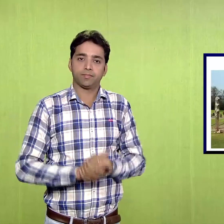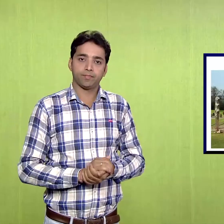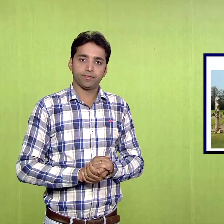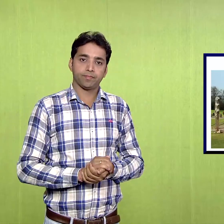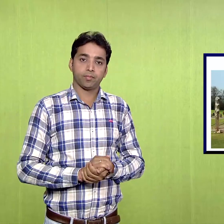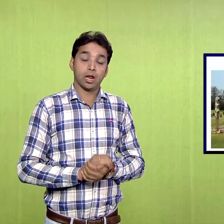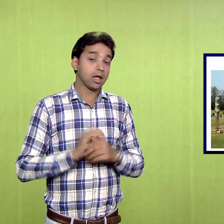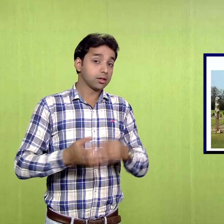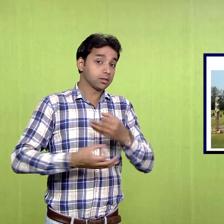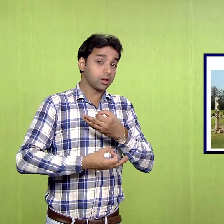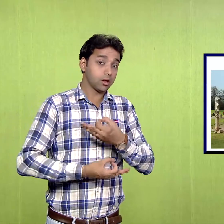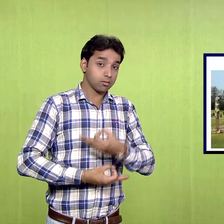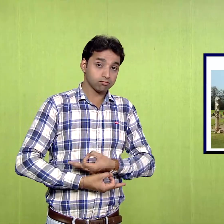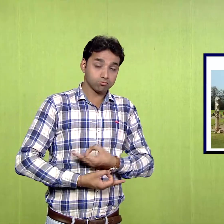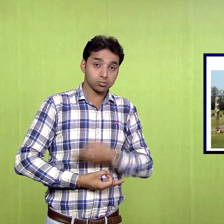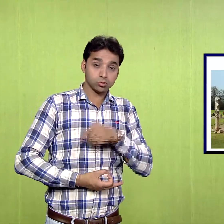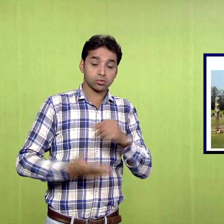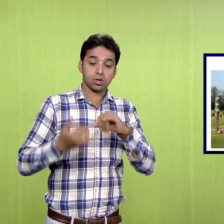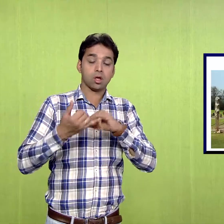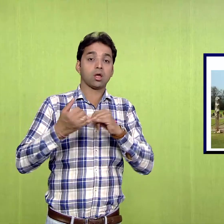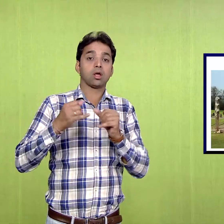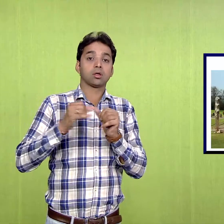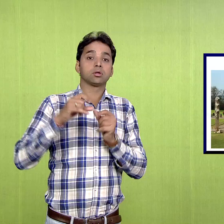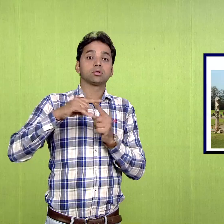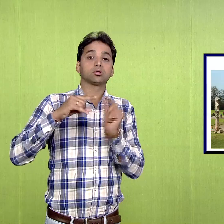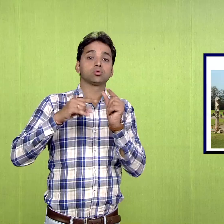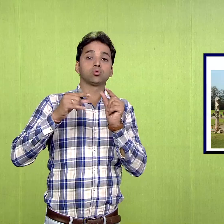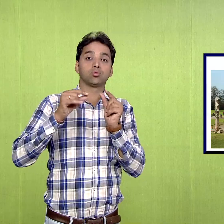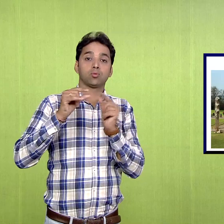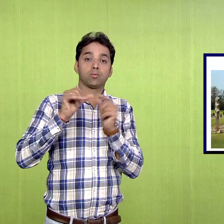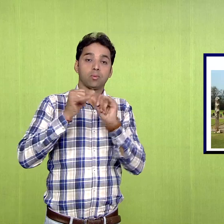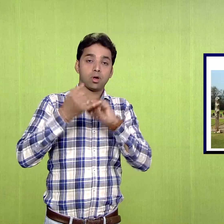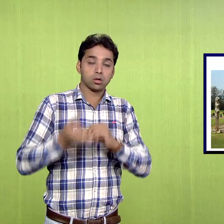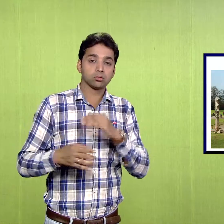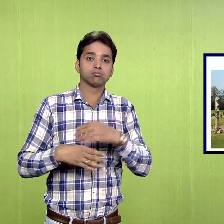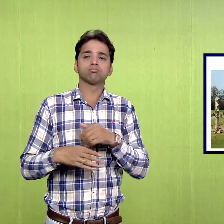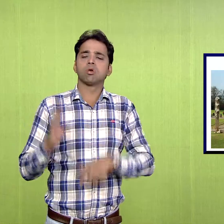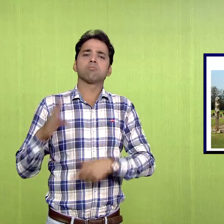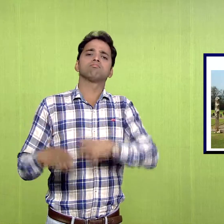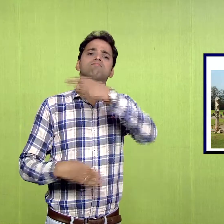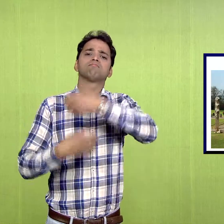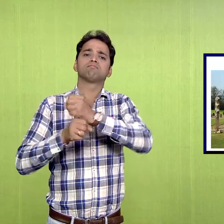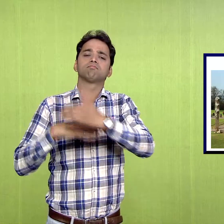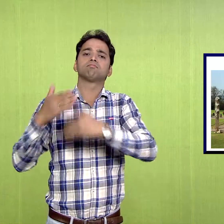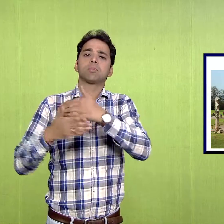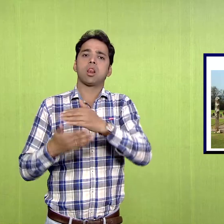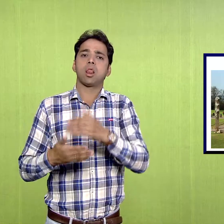The Buddhist stupas were built at places where Buddha's remains were